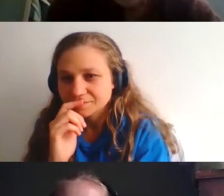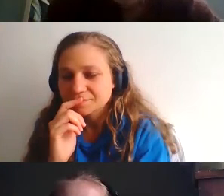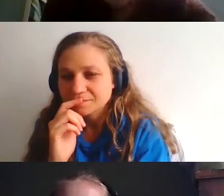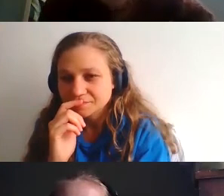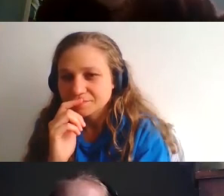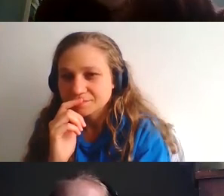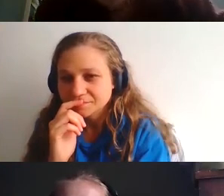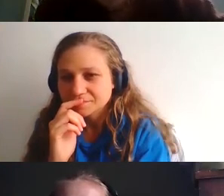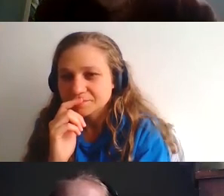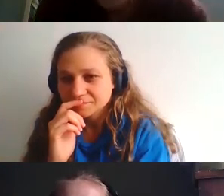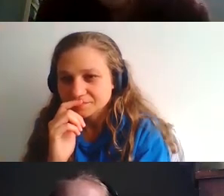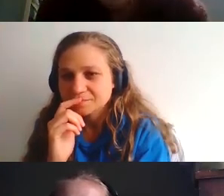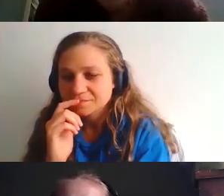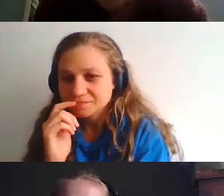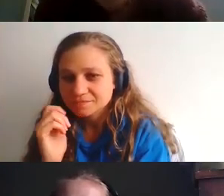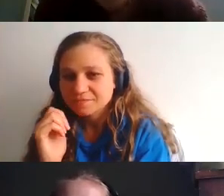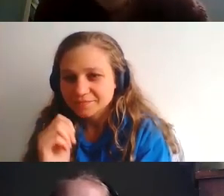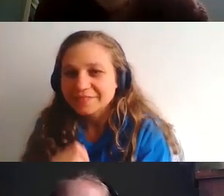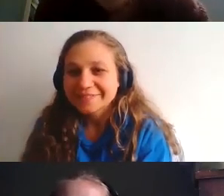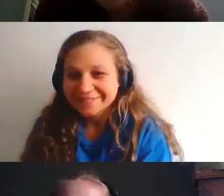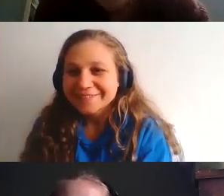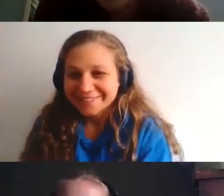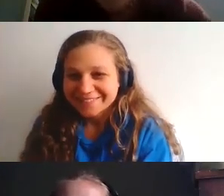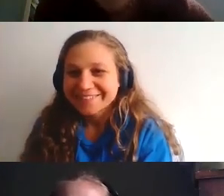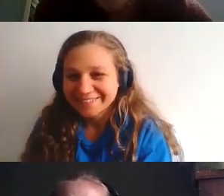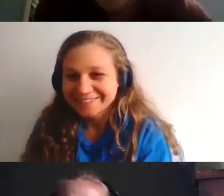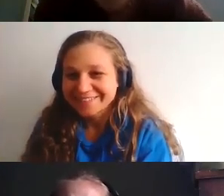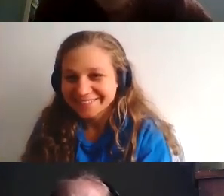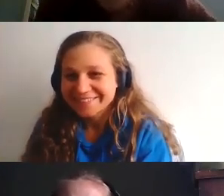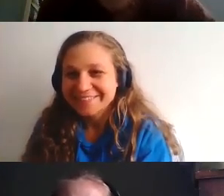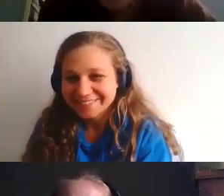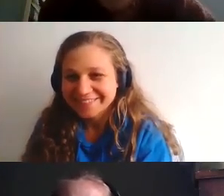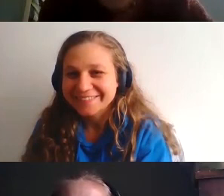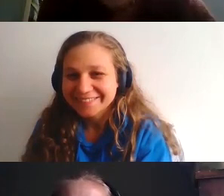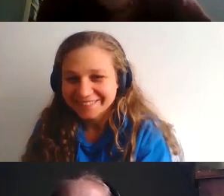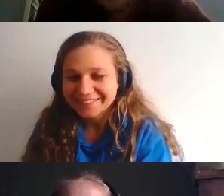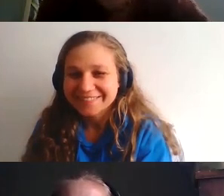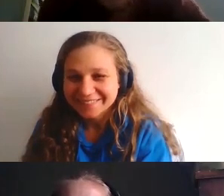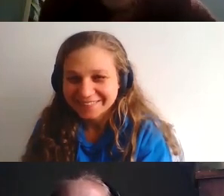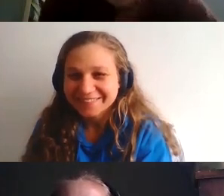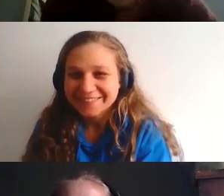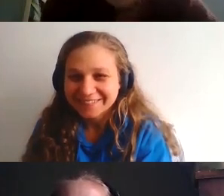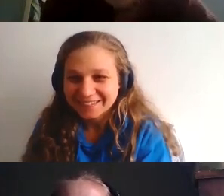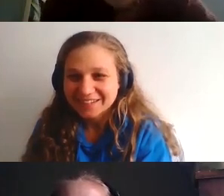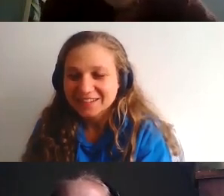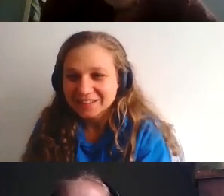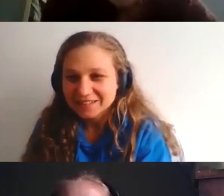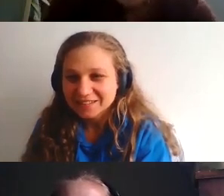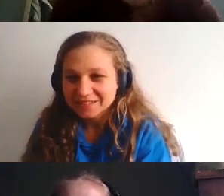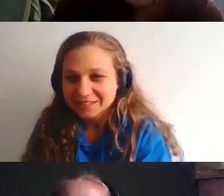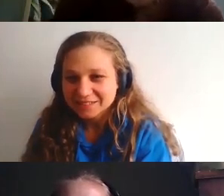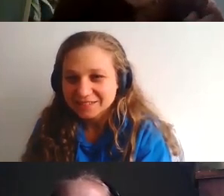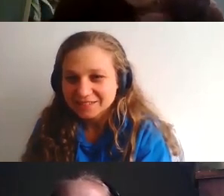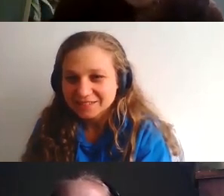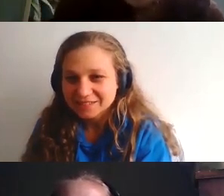go, it's slightly different, which seems a bit unfair considering it's kind of like a different language in itself, and then there's like other variants. But yeah,